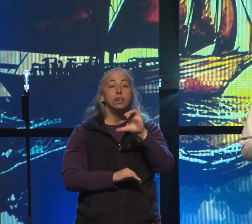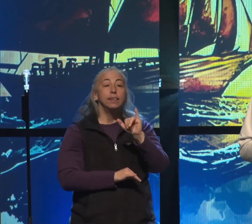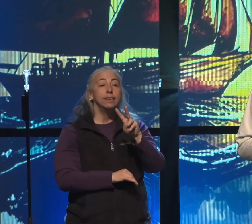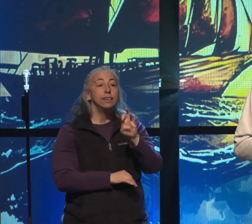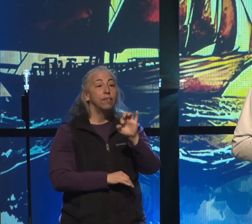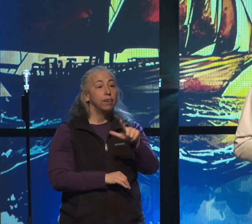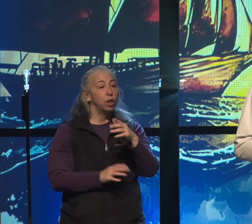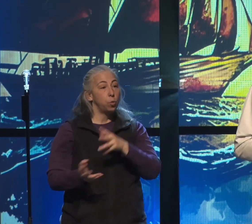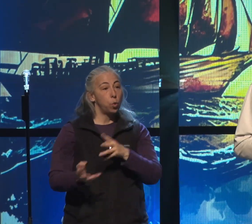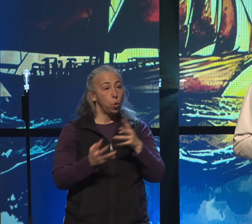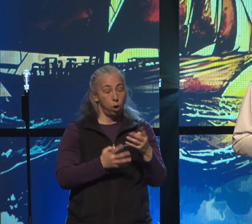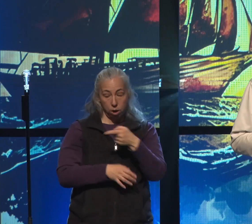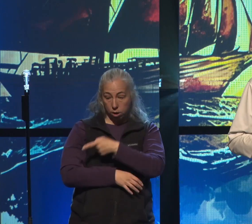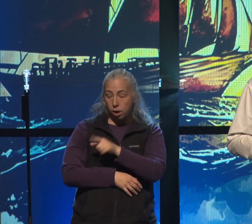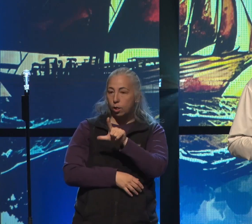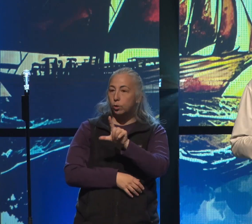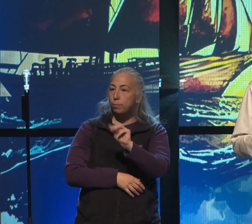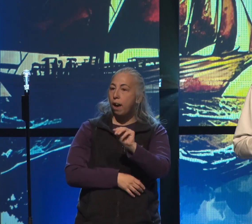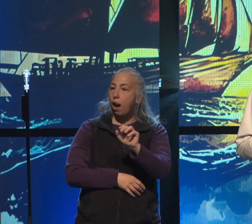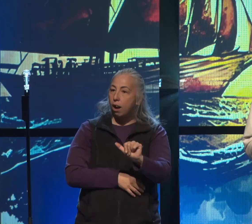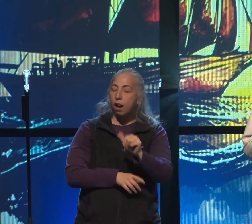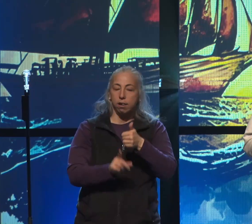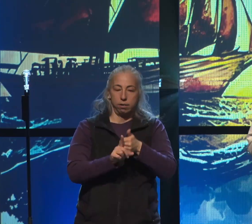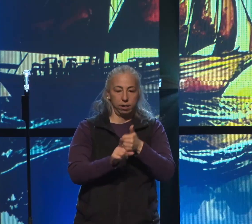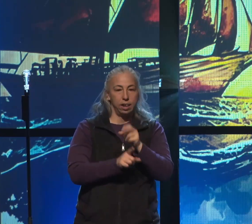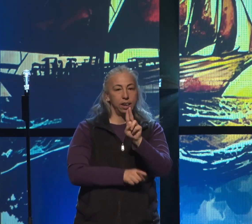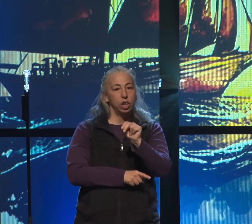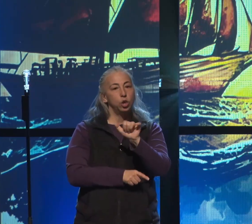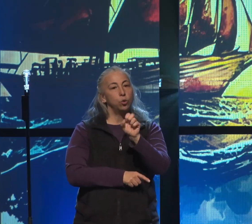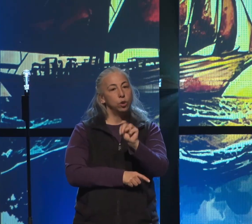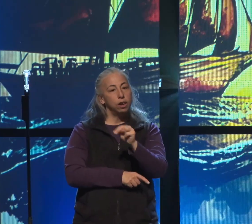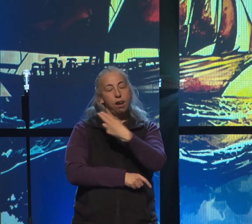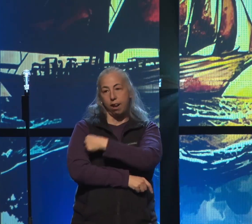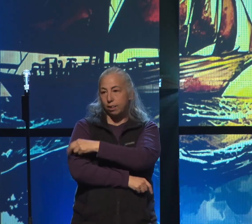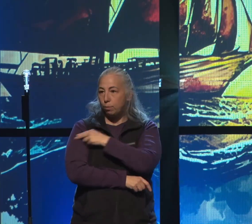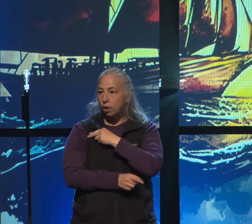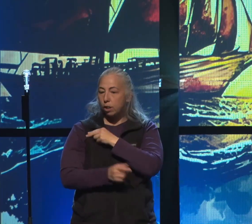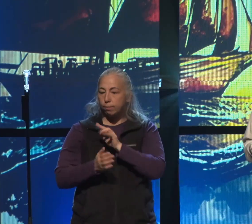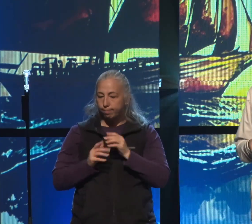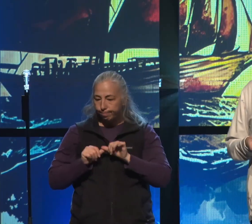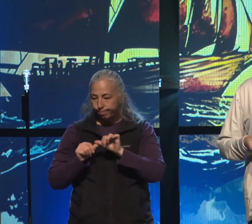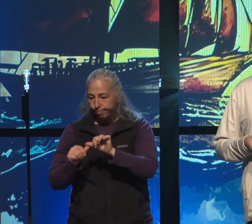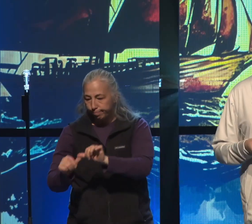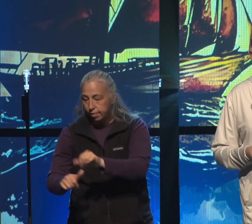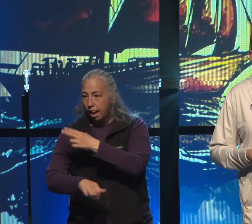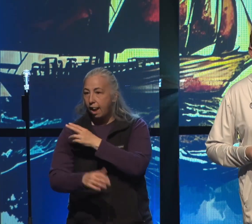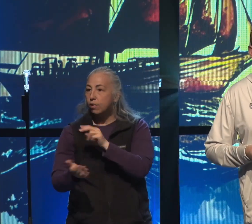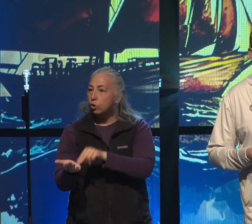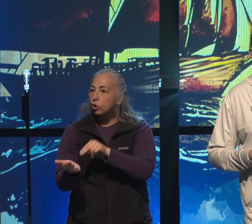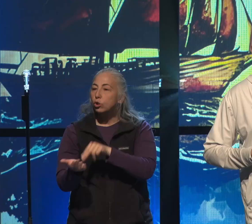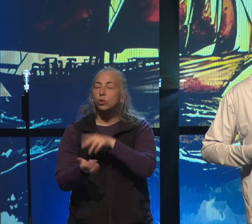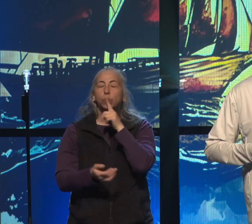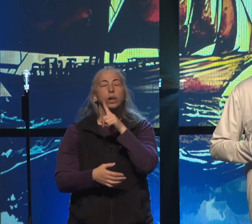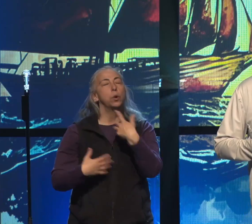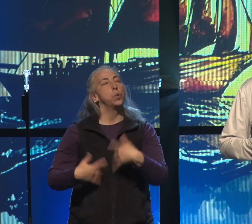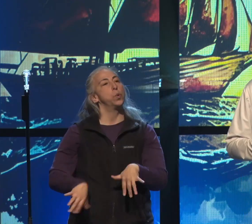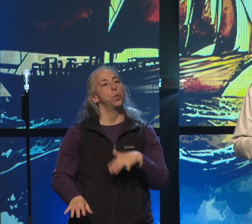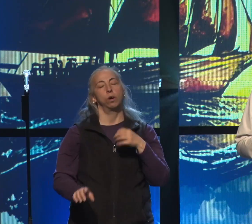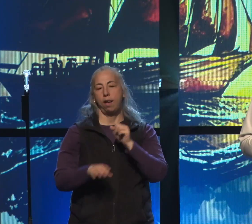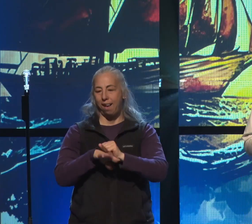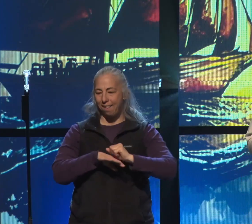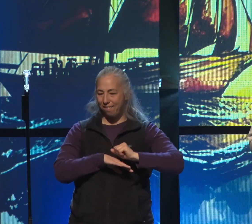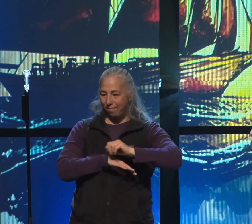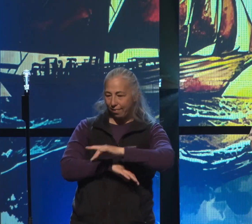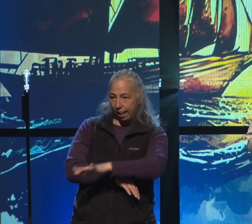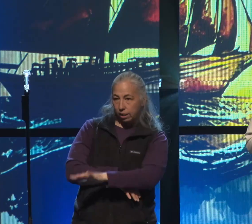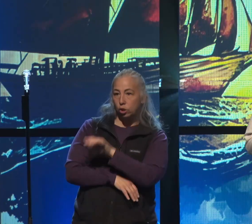she served as a nurse in a Union hospital in Washington, D.C. And those experiences really deeply affected and